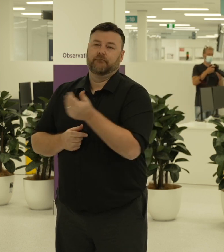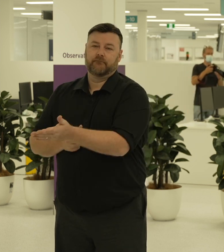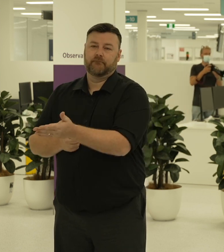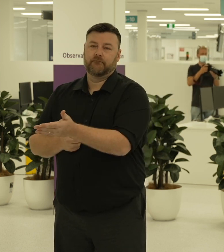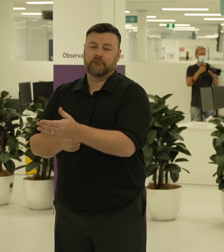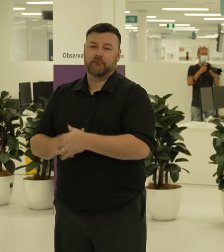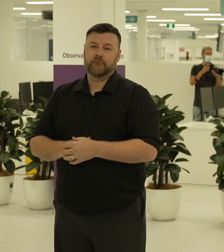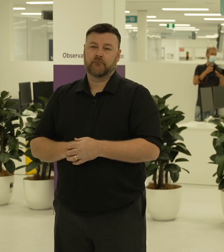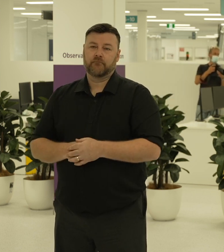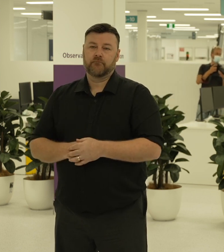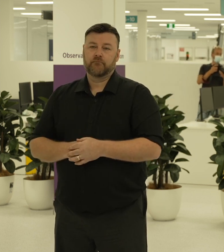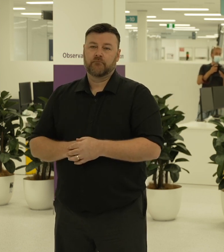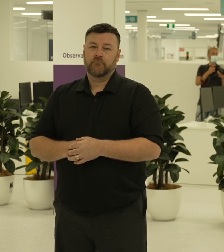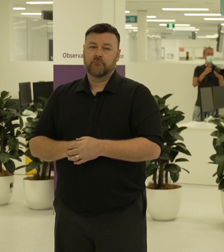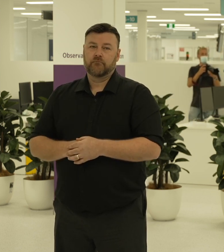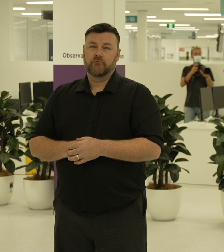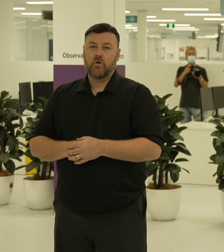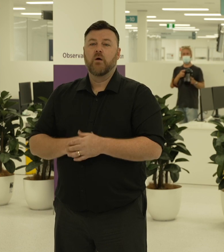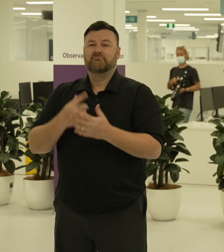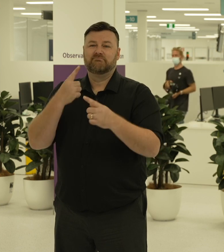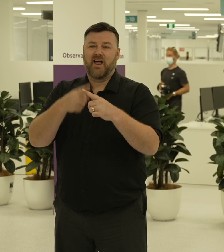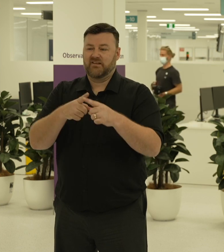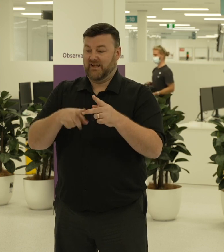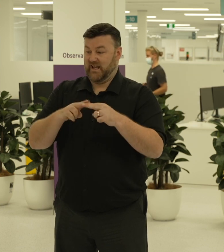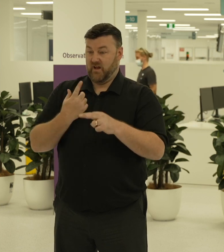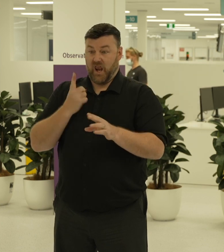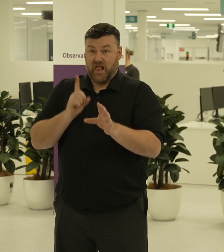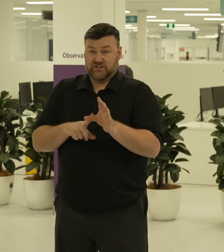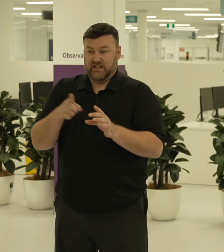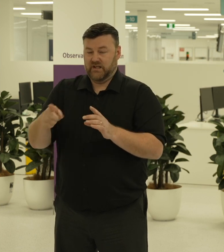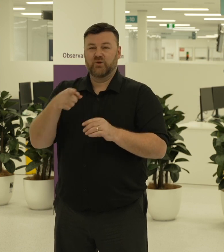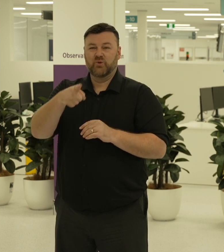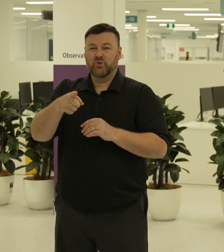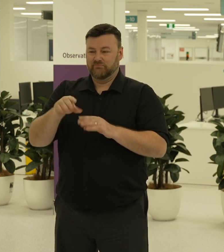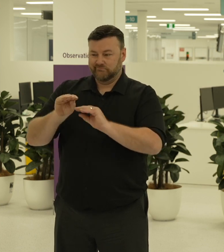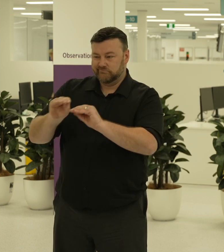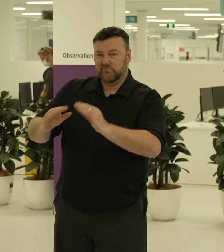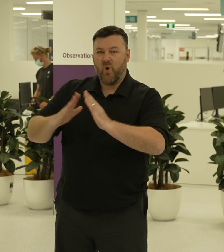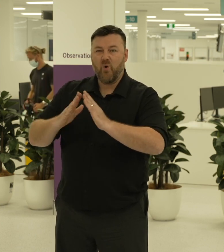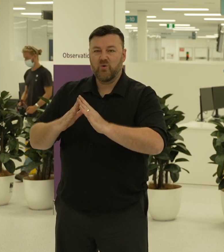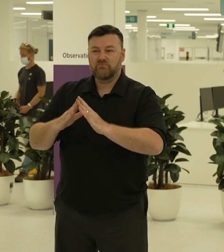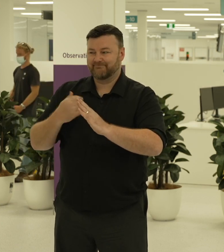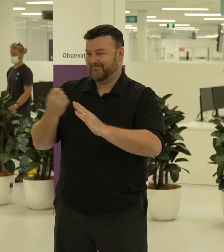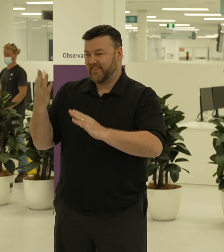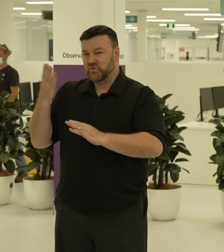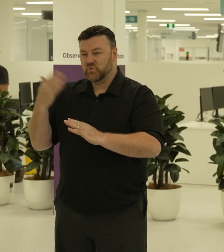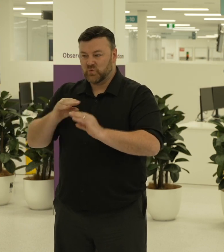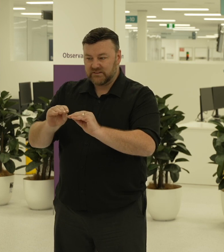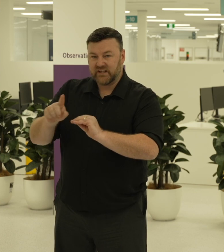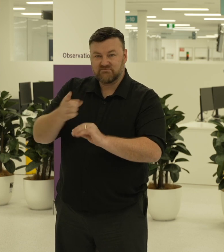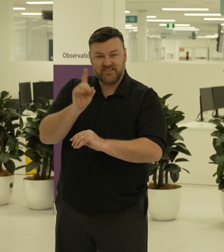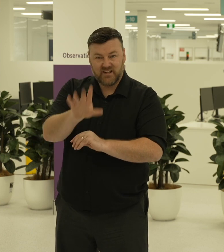some point of last year essentially homeschooling because of the pandemic. The vouchers will be available, as I